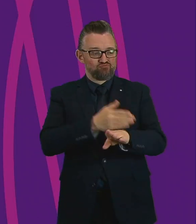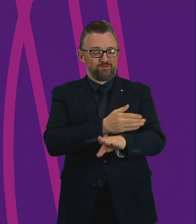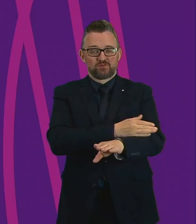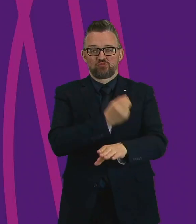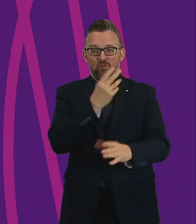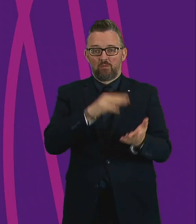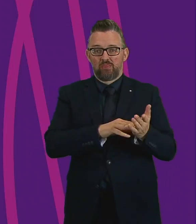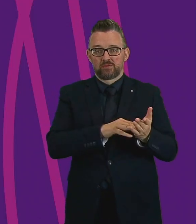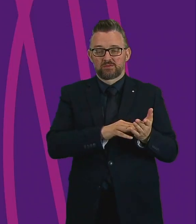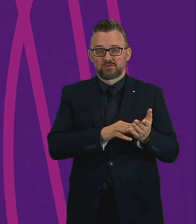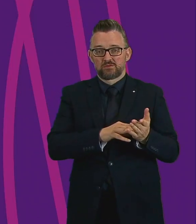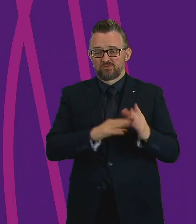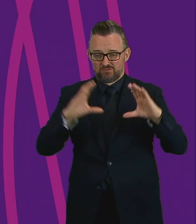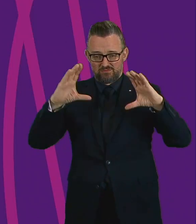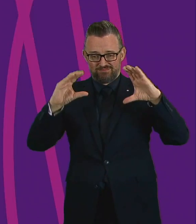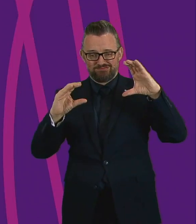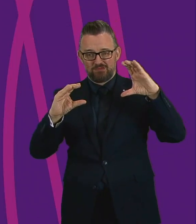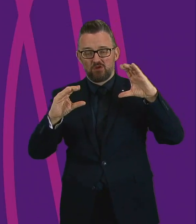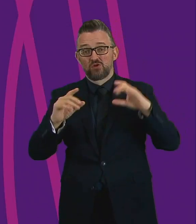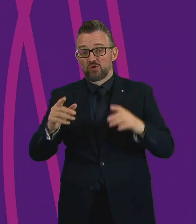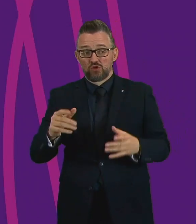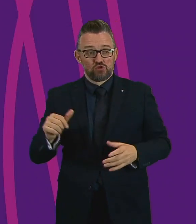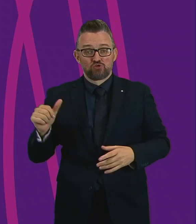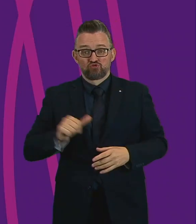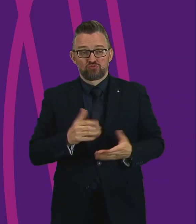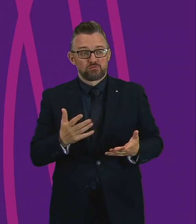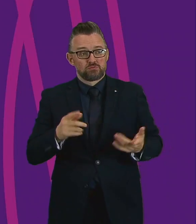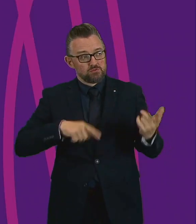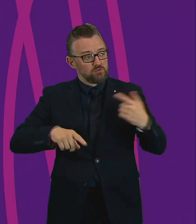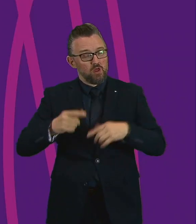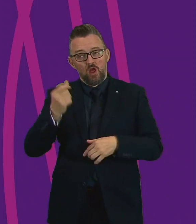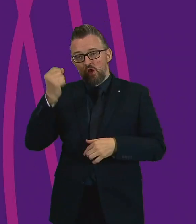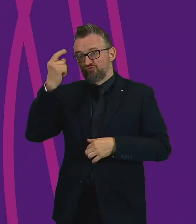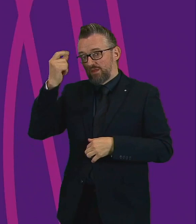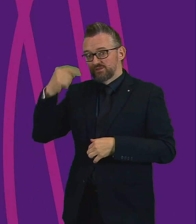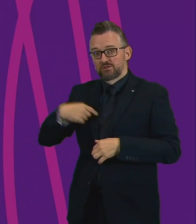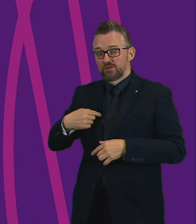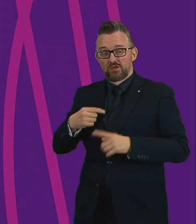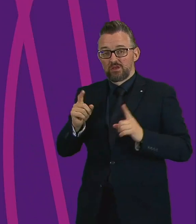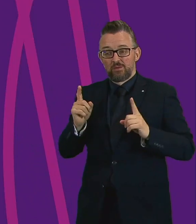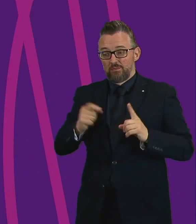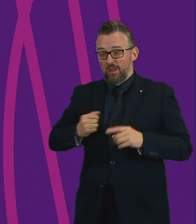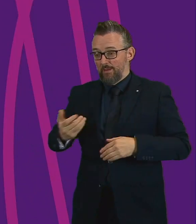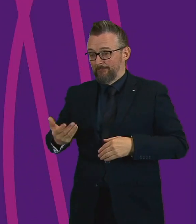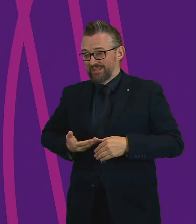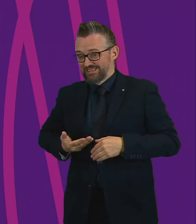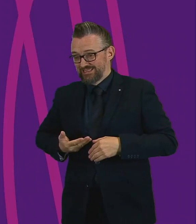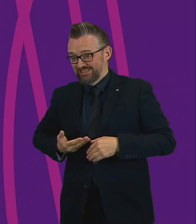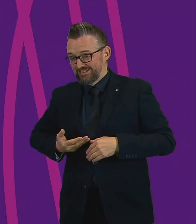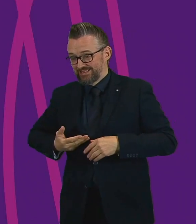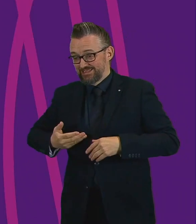months. So there must surely be a realisation that you cannot build and